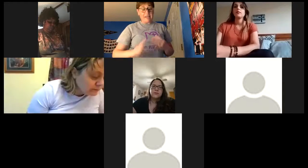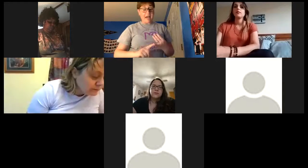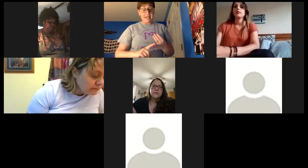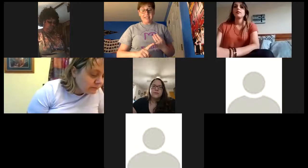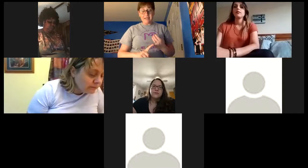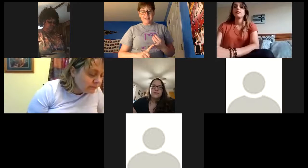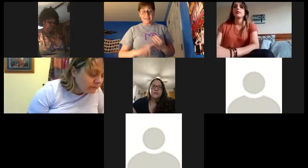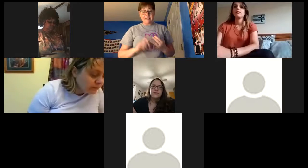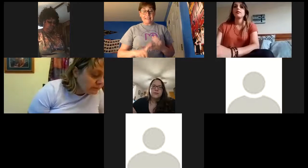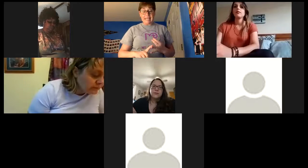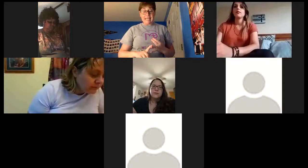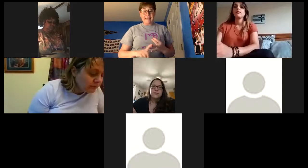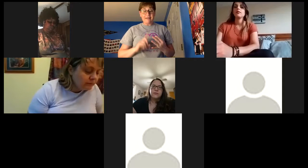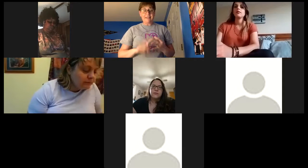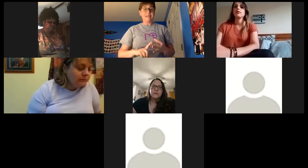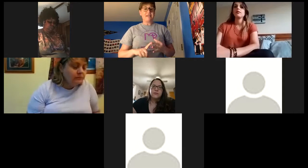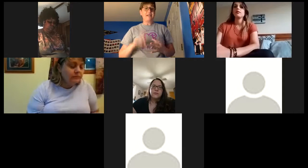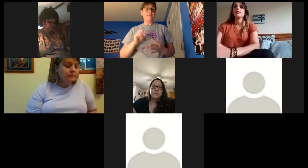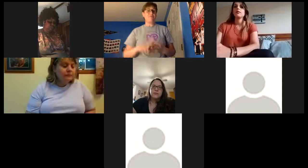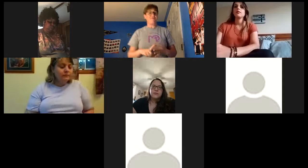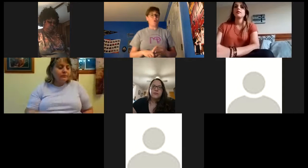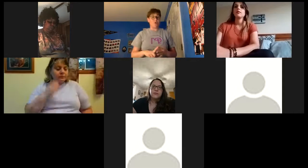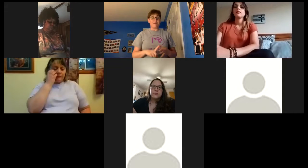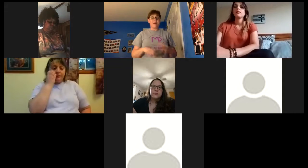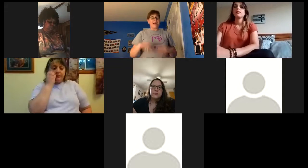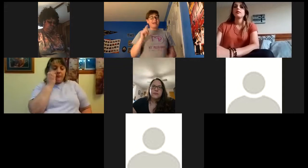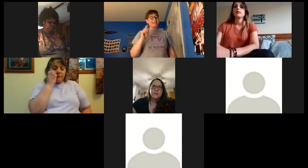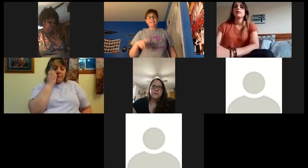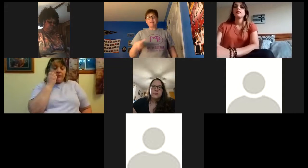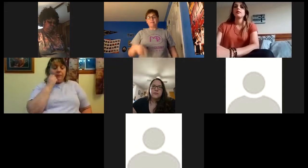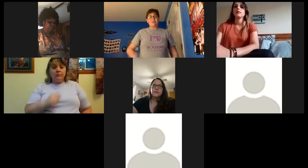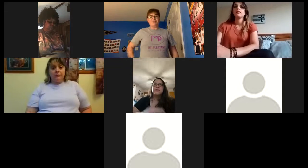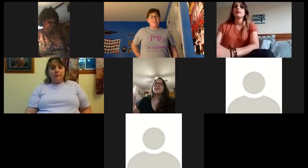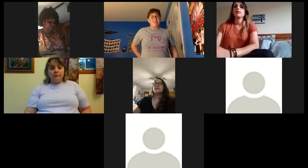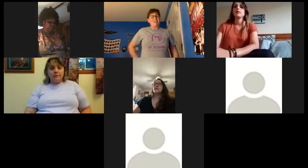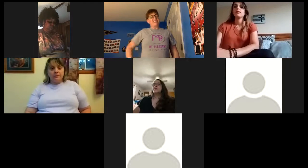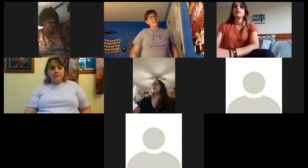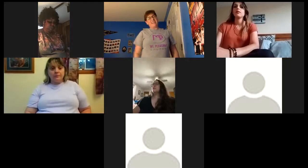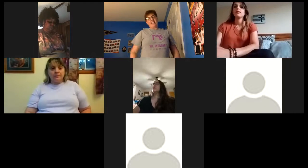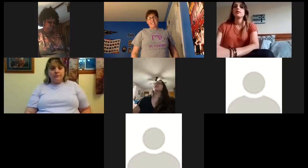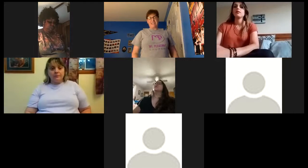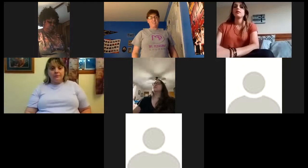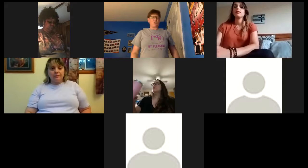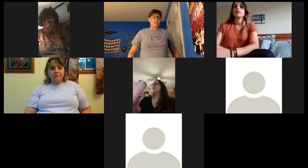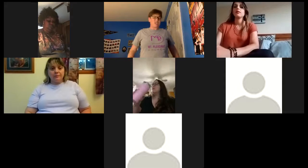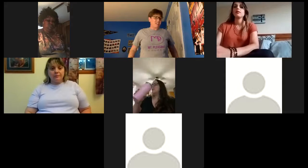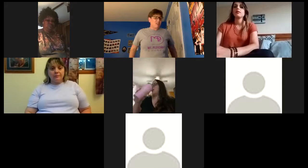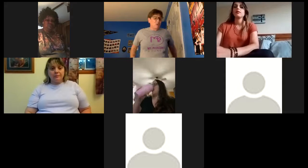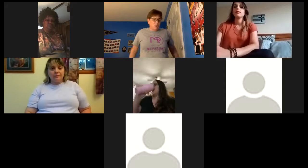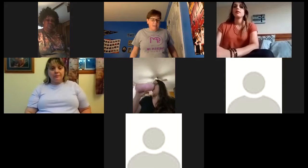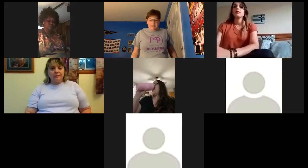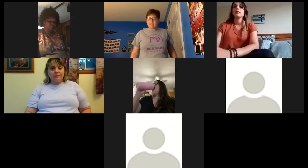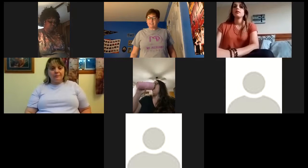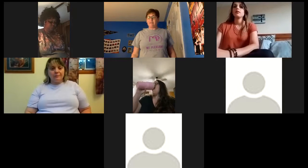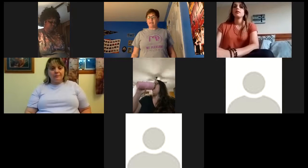has conduct, deed, done, and perform. And I didn't put those on there because I was like, oh, that's kind of stretching it a